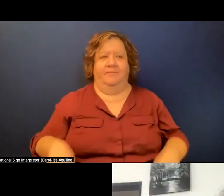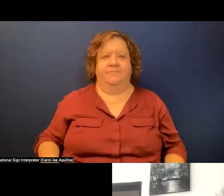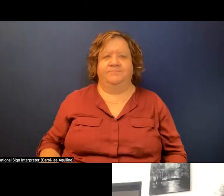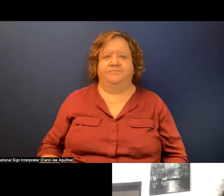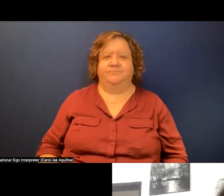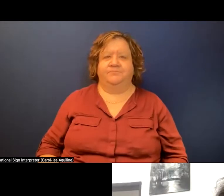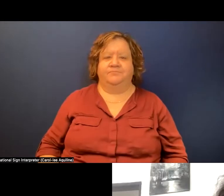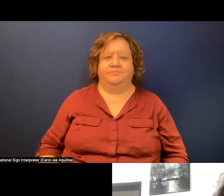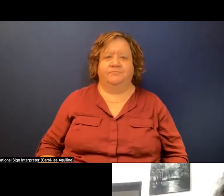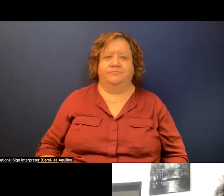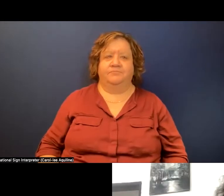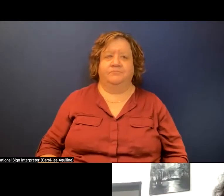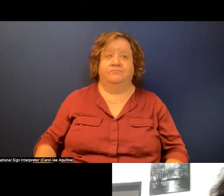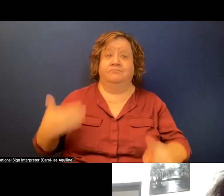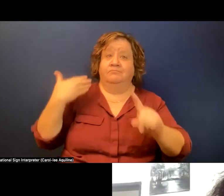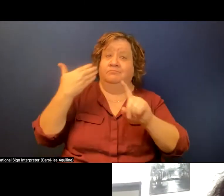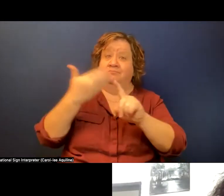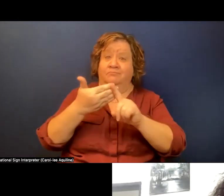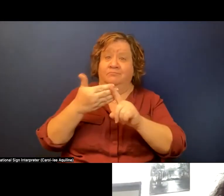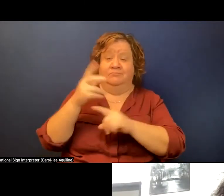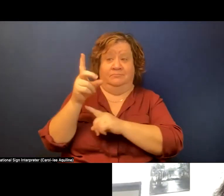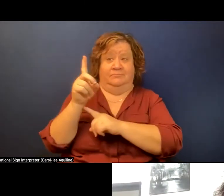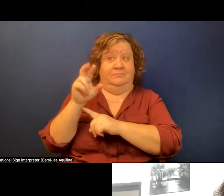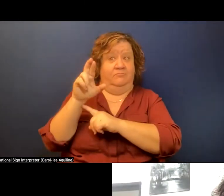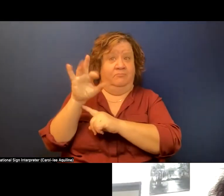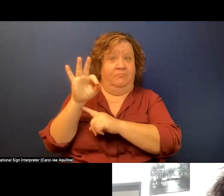Fund, we managed to organize and empower